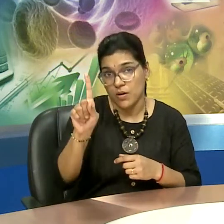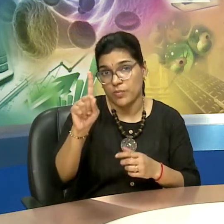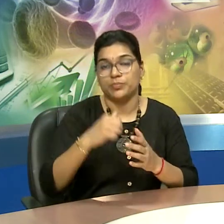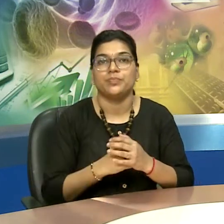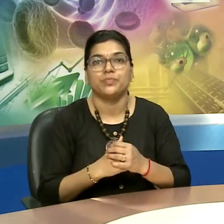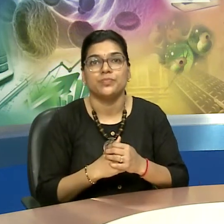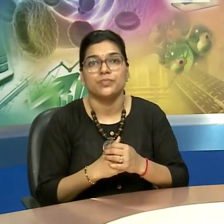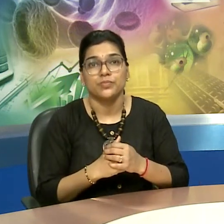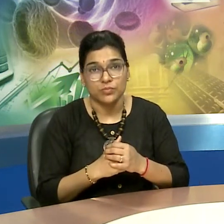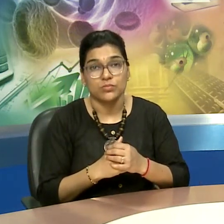11th,